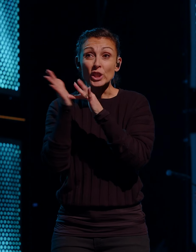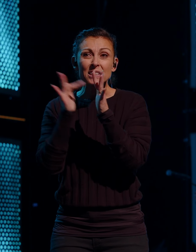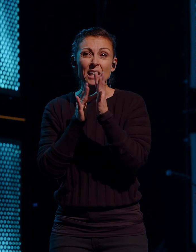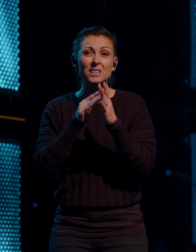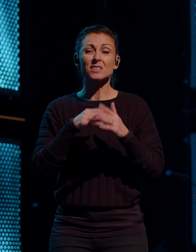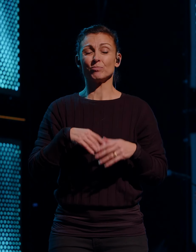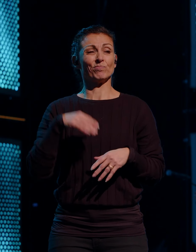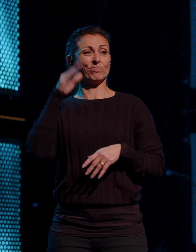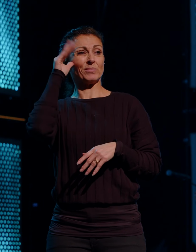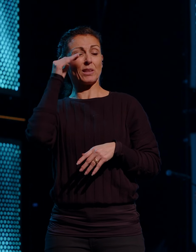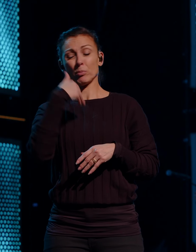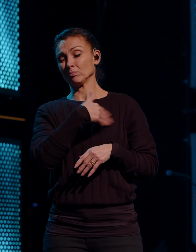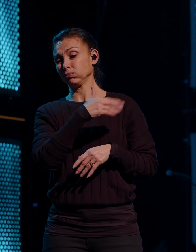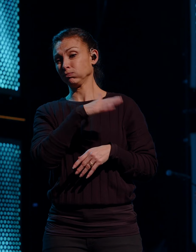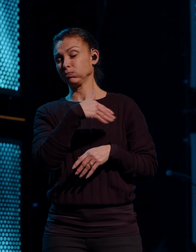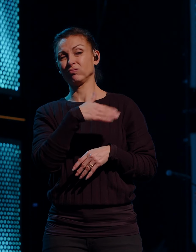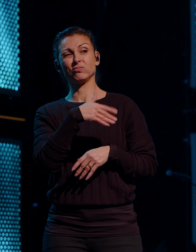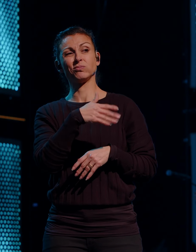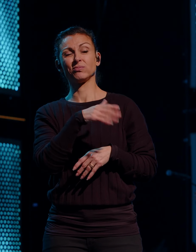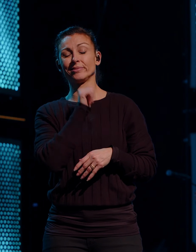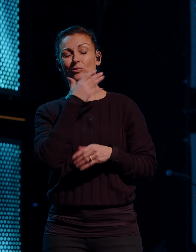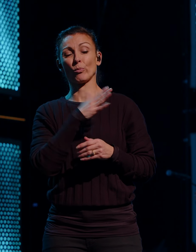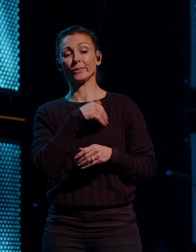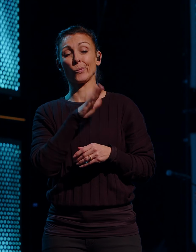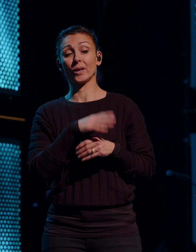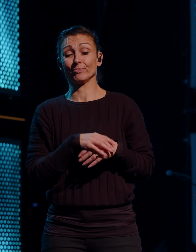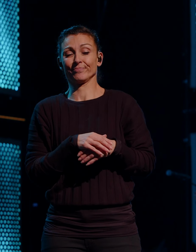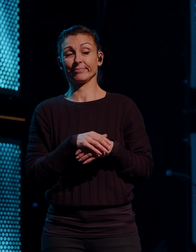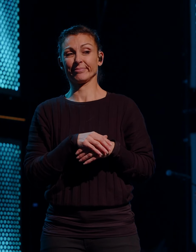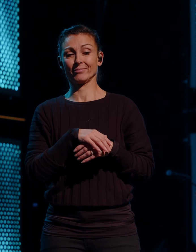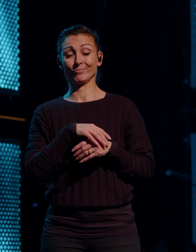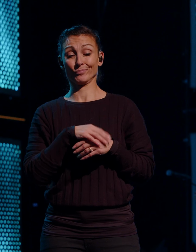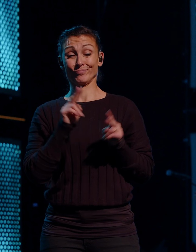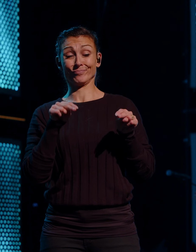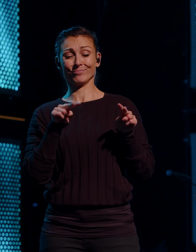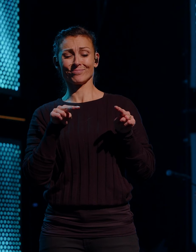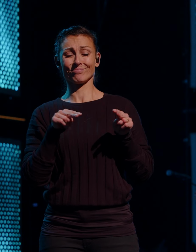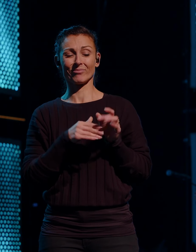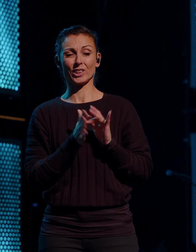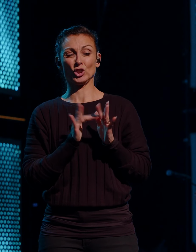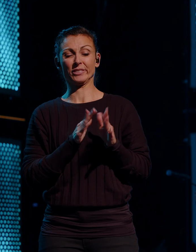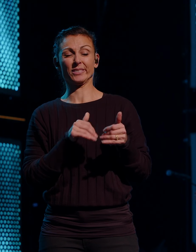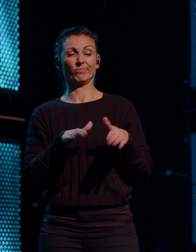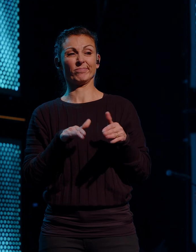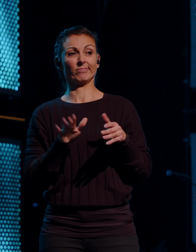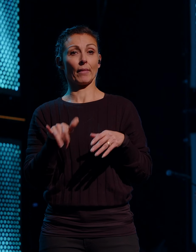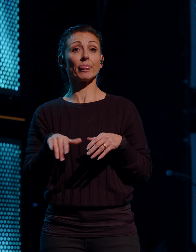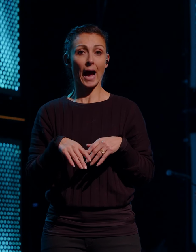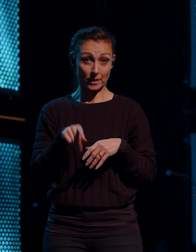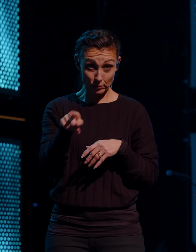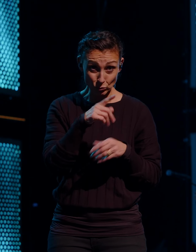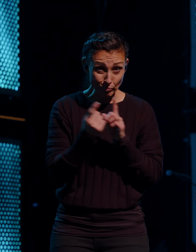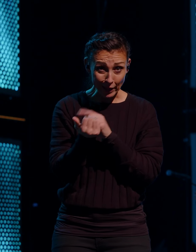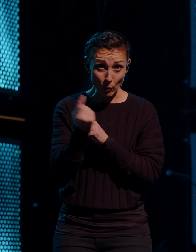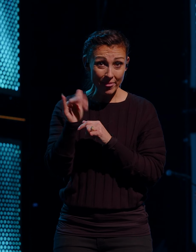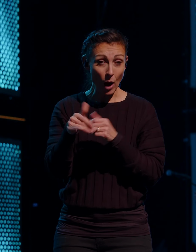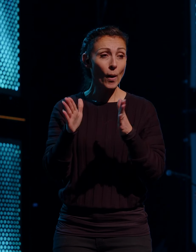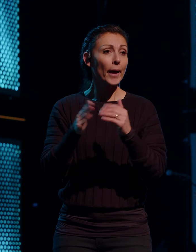Jesus. She was seeking. Paul told the slave girl about Jesus. She kind of opened the door for that to